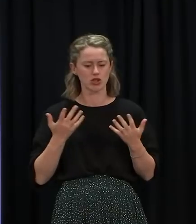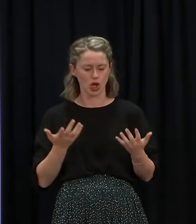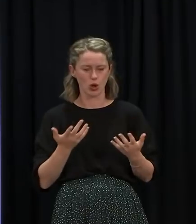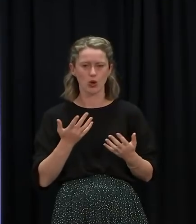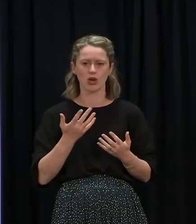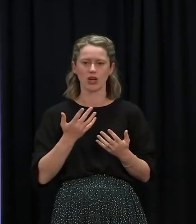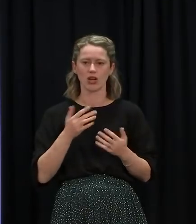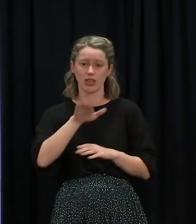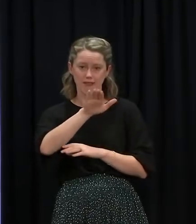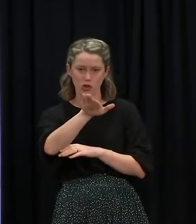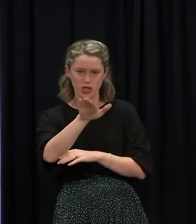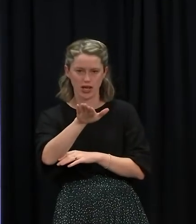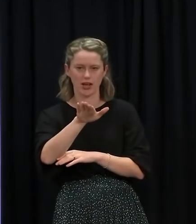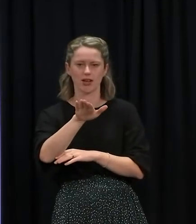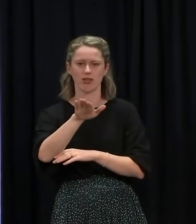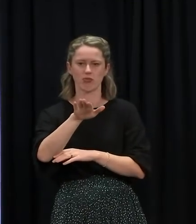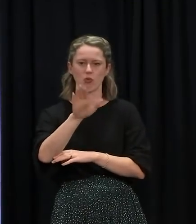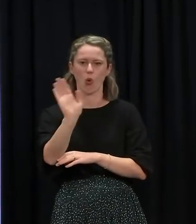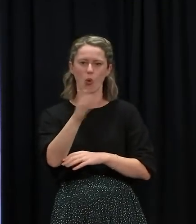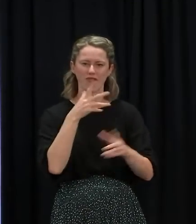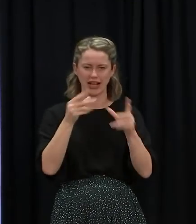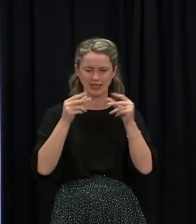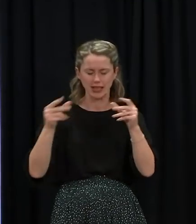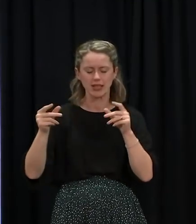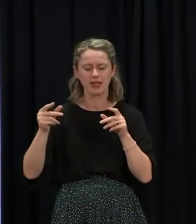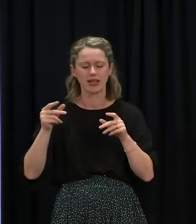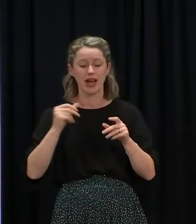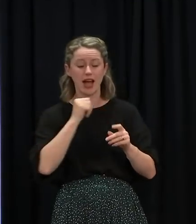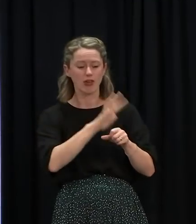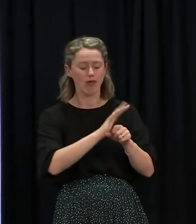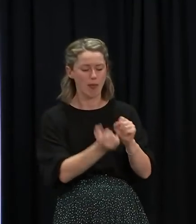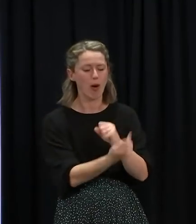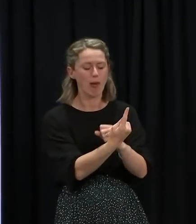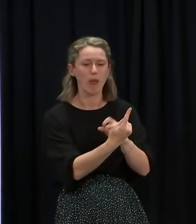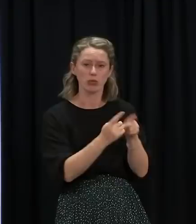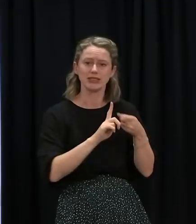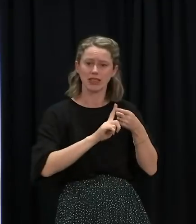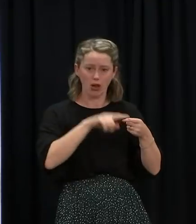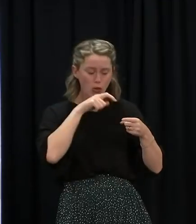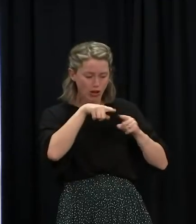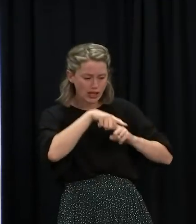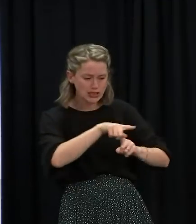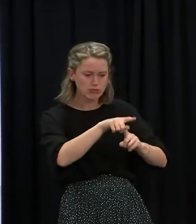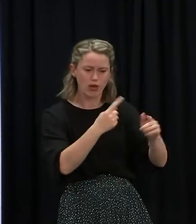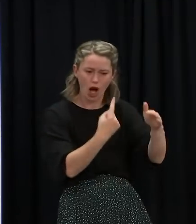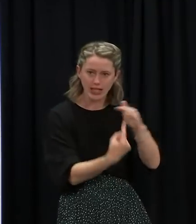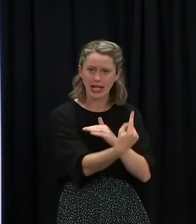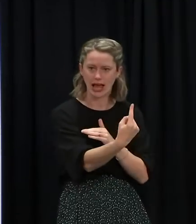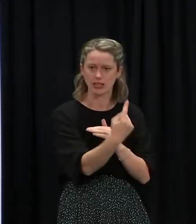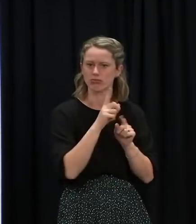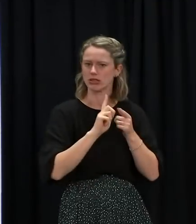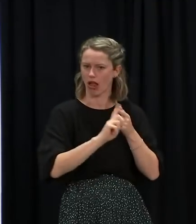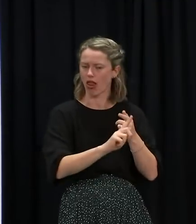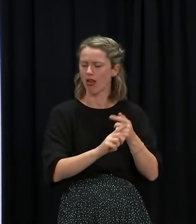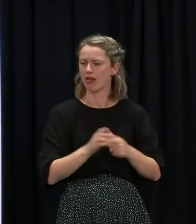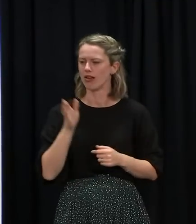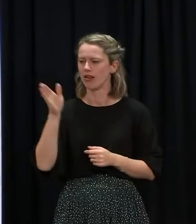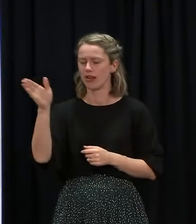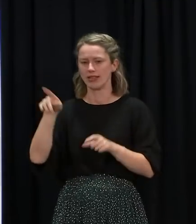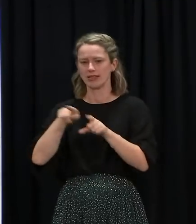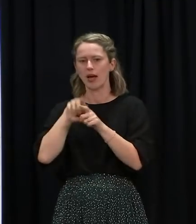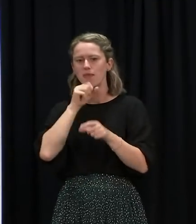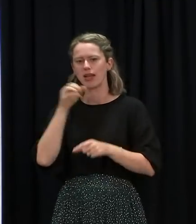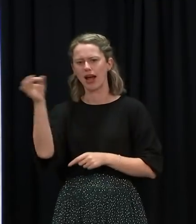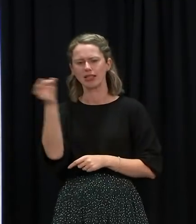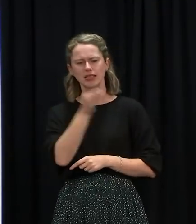we would still actively test to find cases, and we would respond with contact tracing and isolation. I guess the final question is: would that mean an end